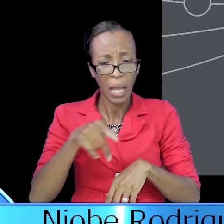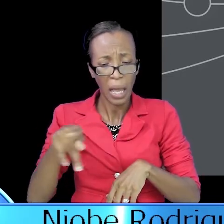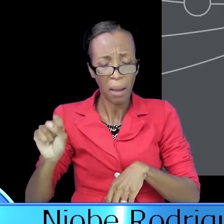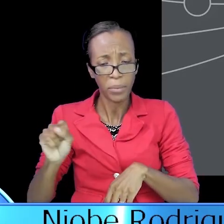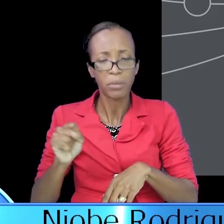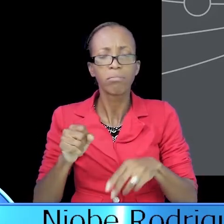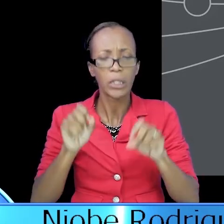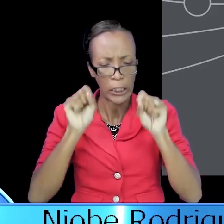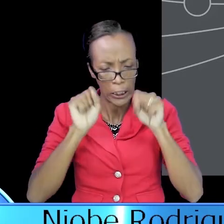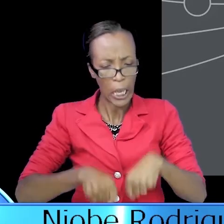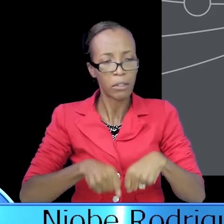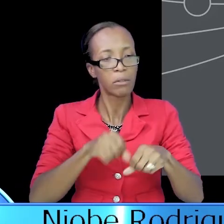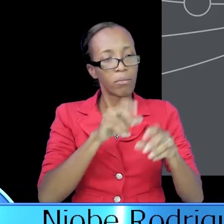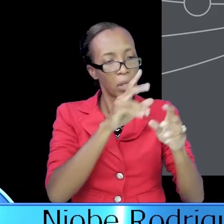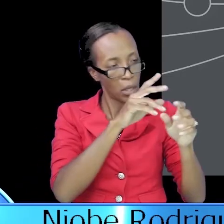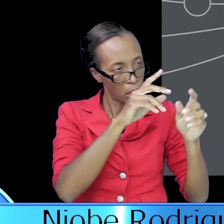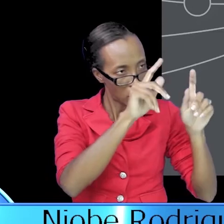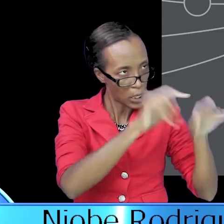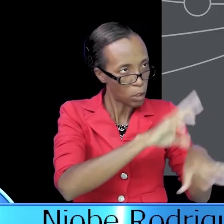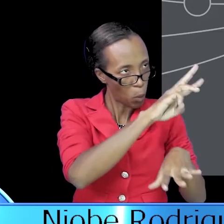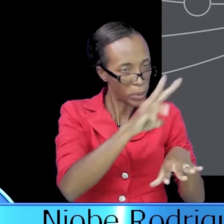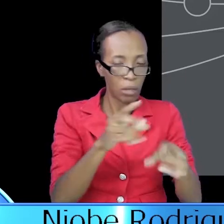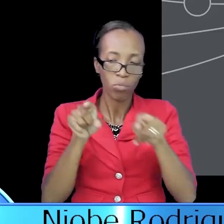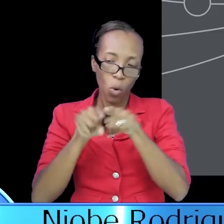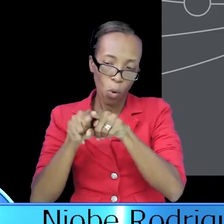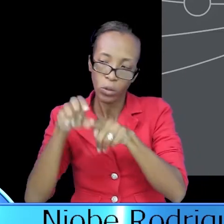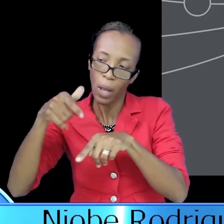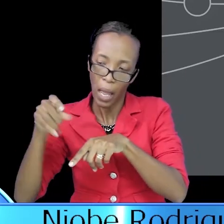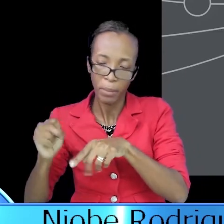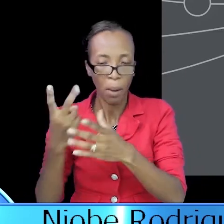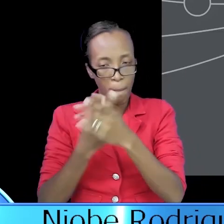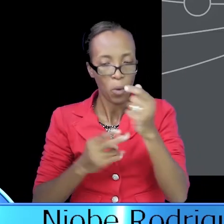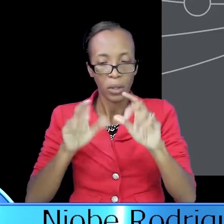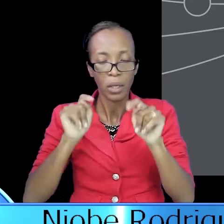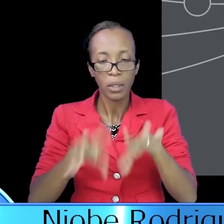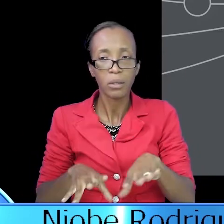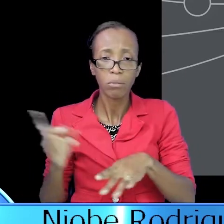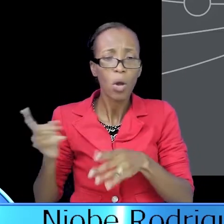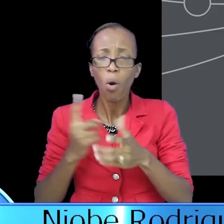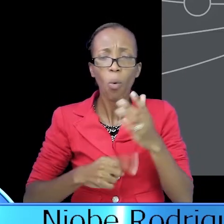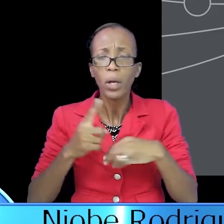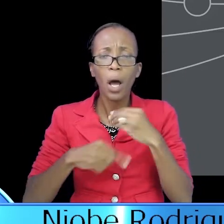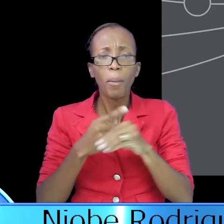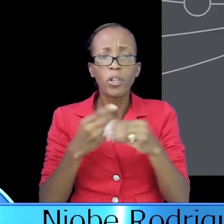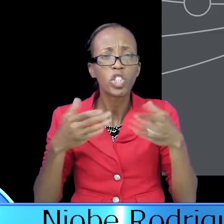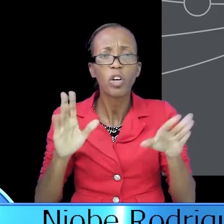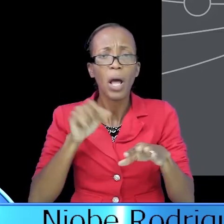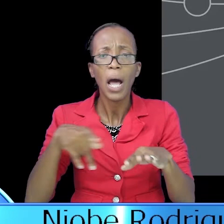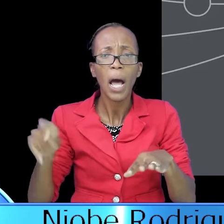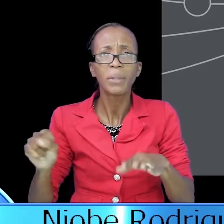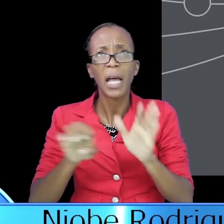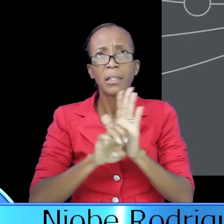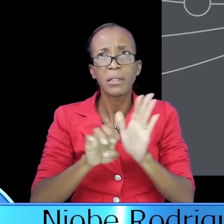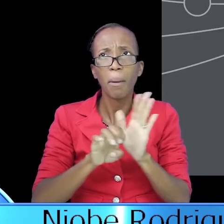you said this can work as well as on apps as well on a. Yes. Mm-hmm. Yes, it's a